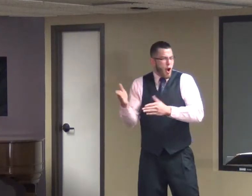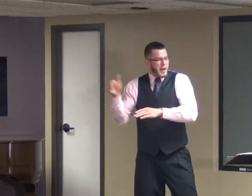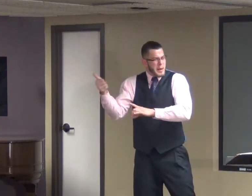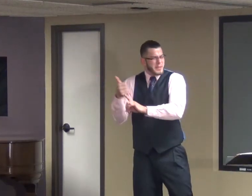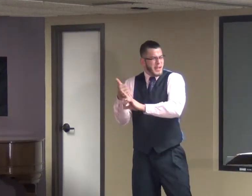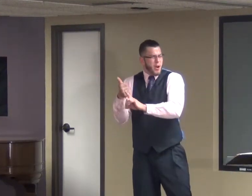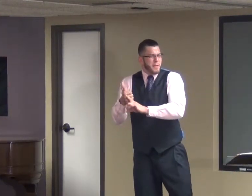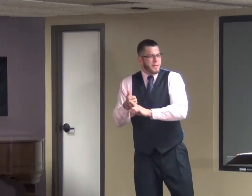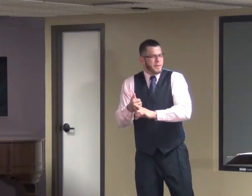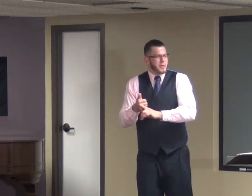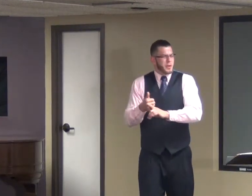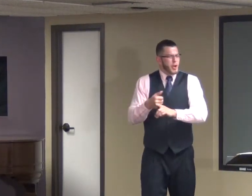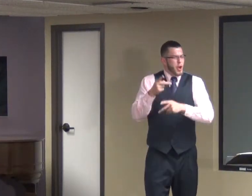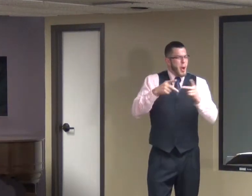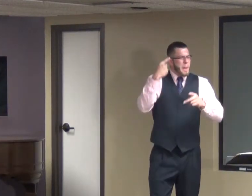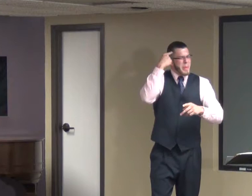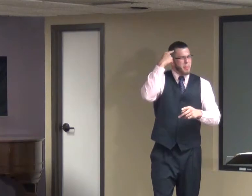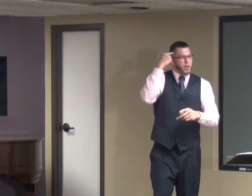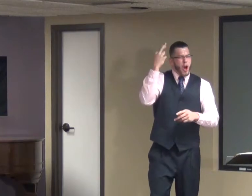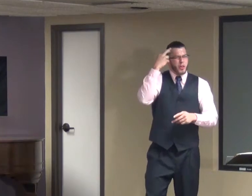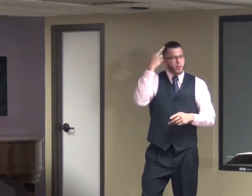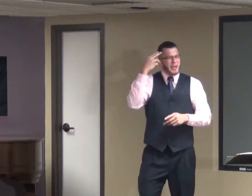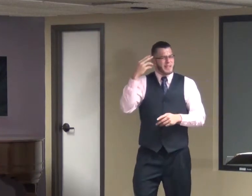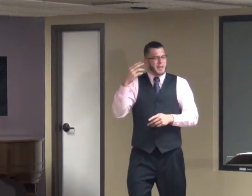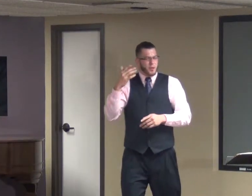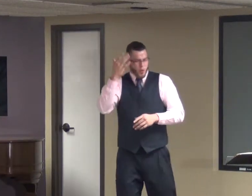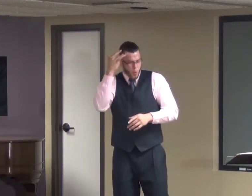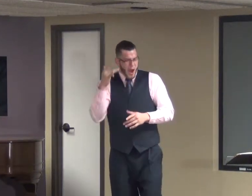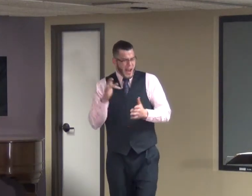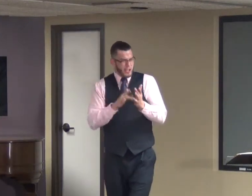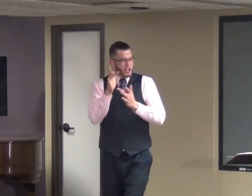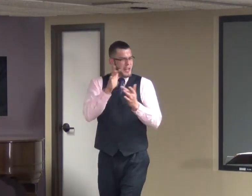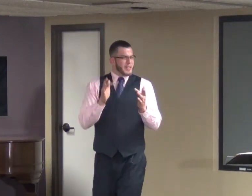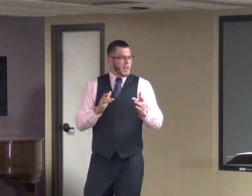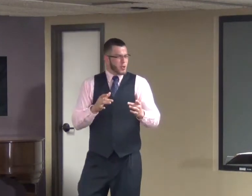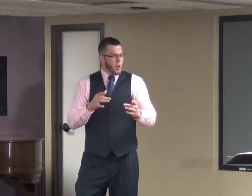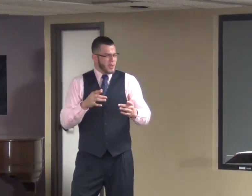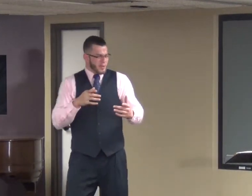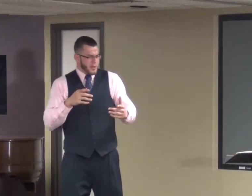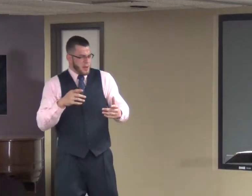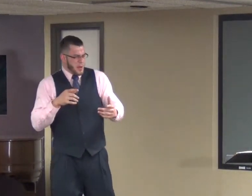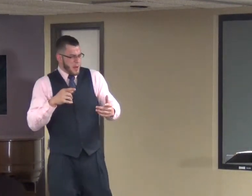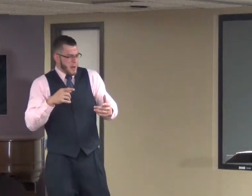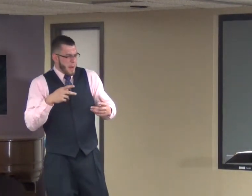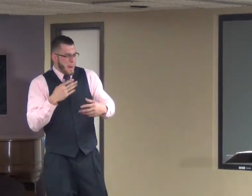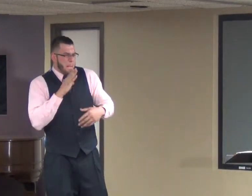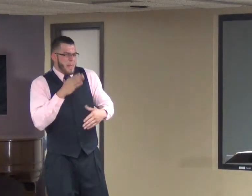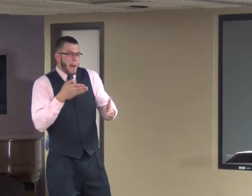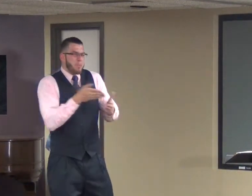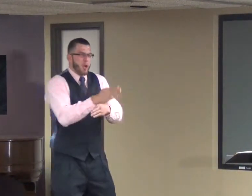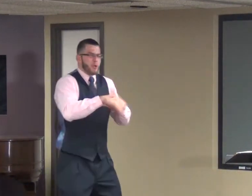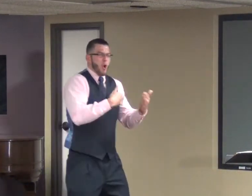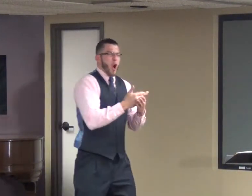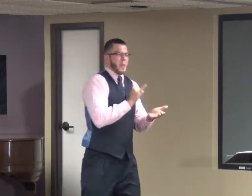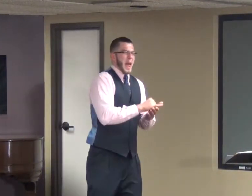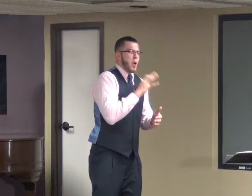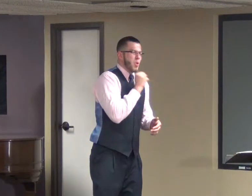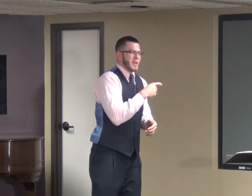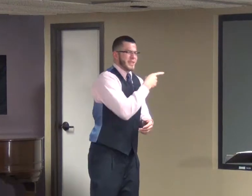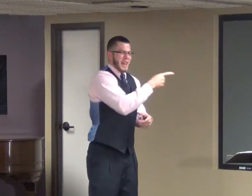it himself. People thought the reason why Jesus was being put through all that was he